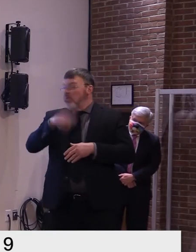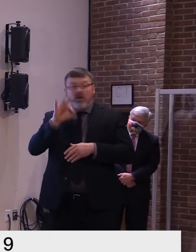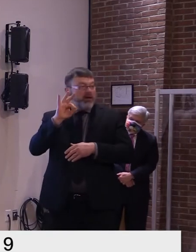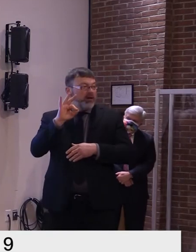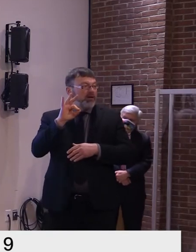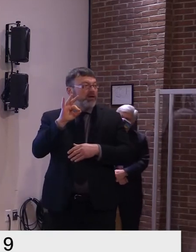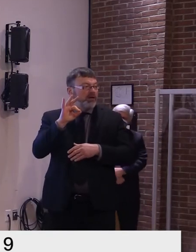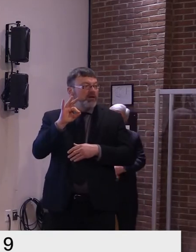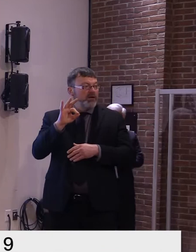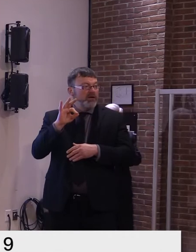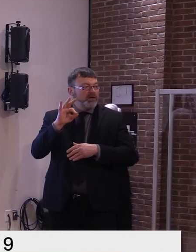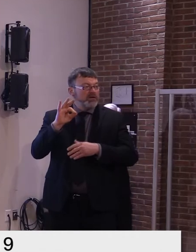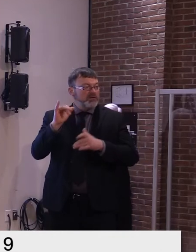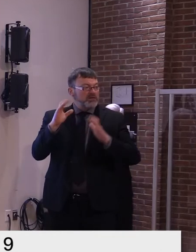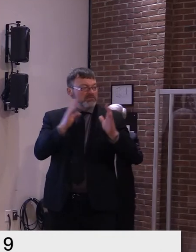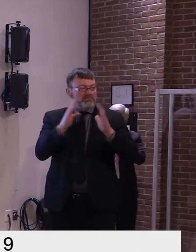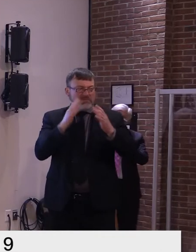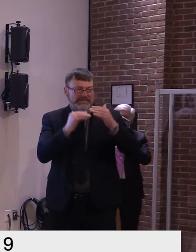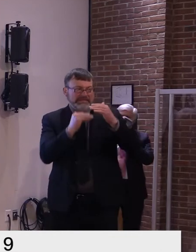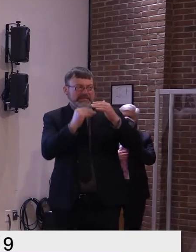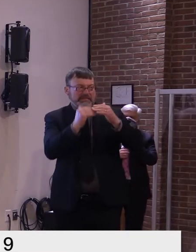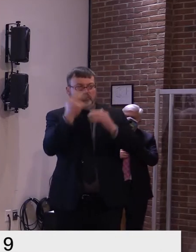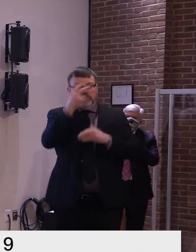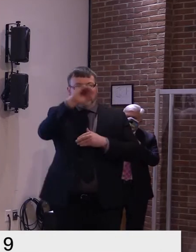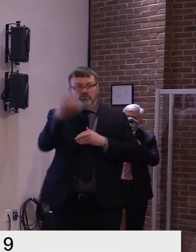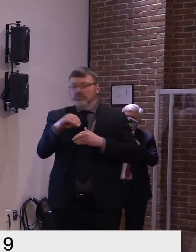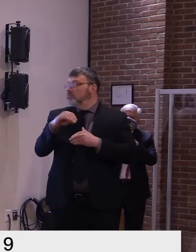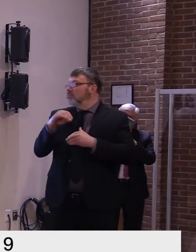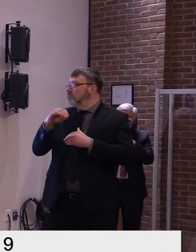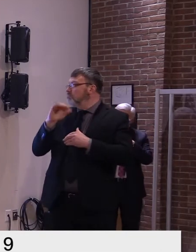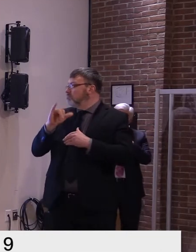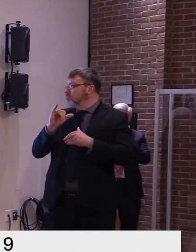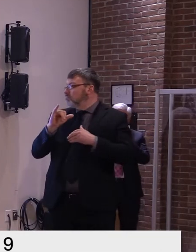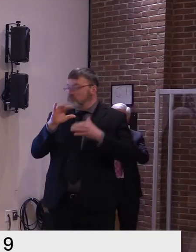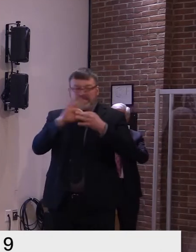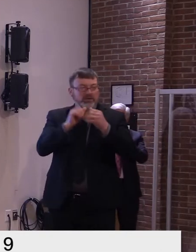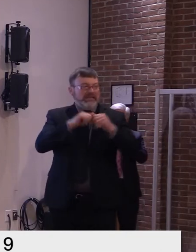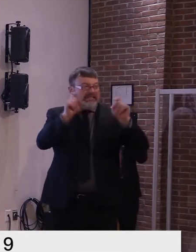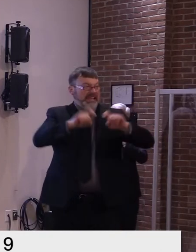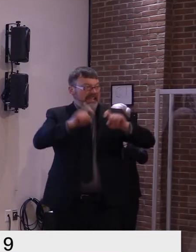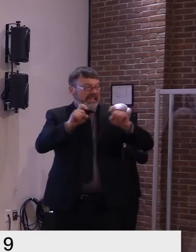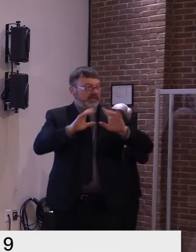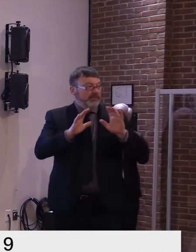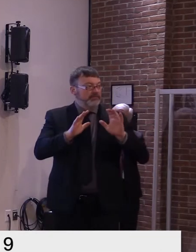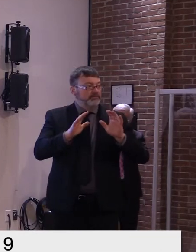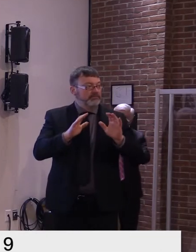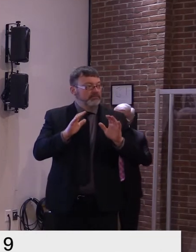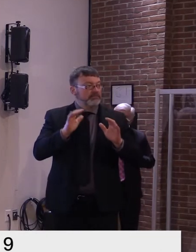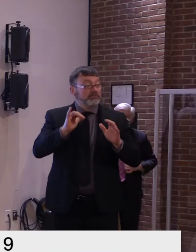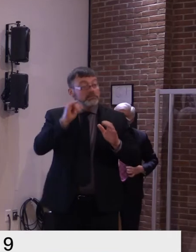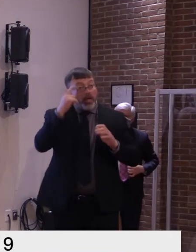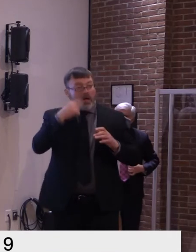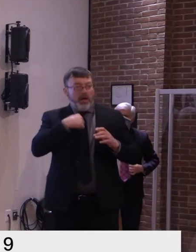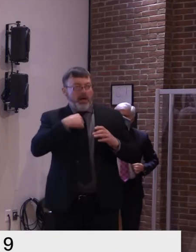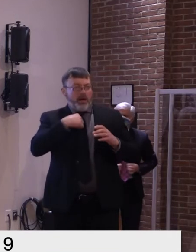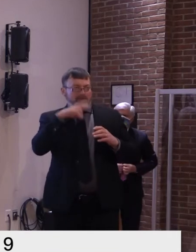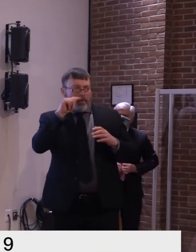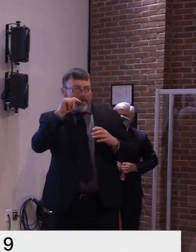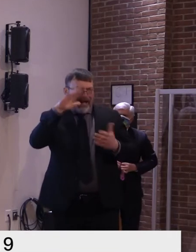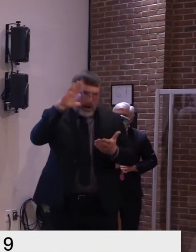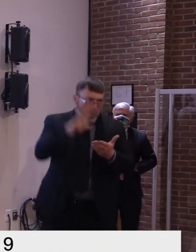from, fortunately, much of the rest of the region and the country, but as you'll note, it has been